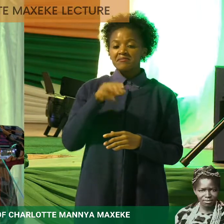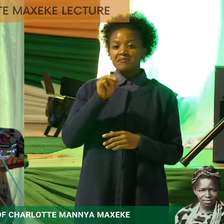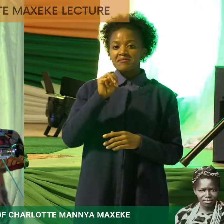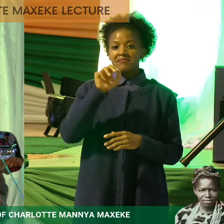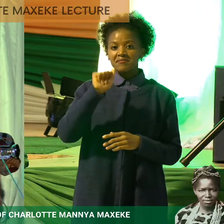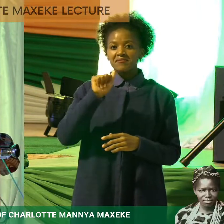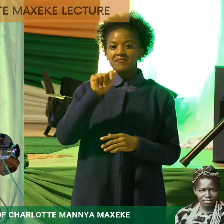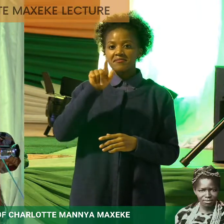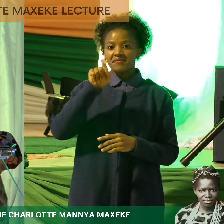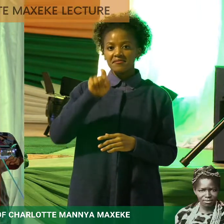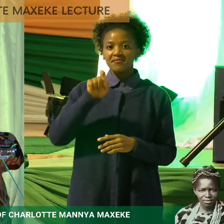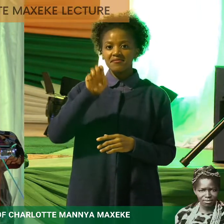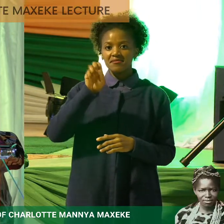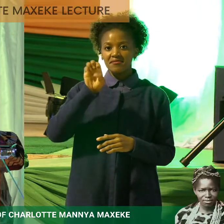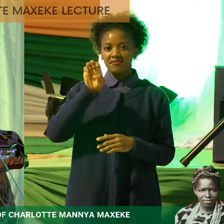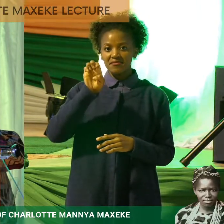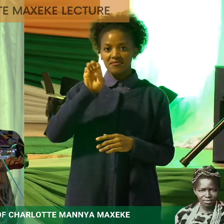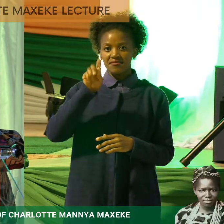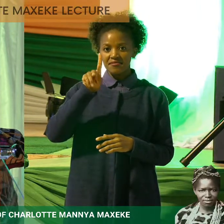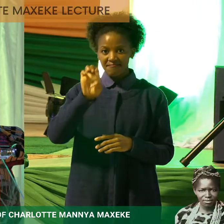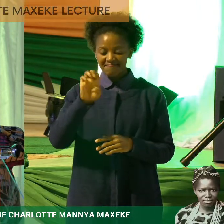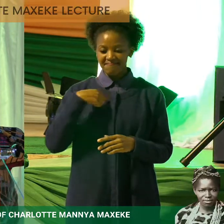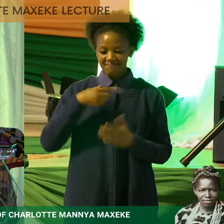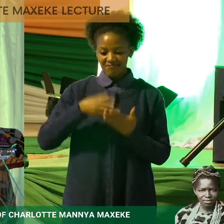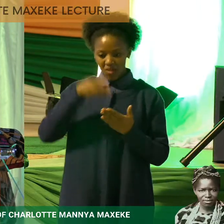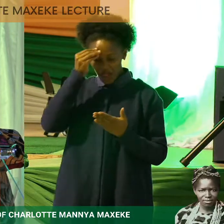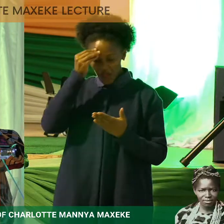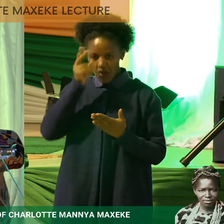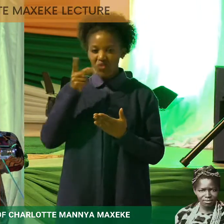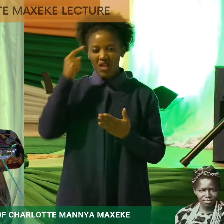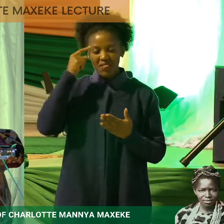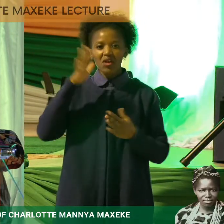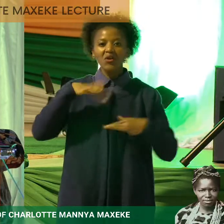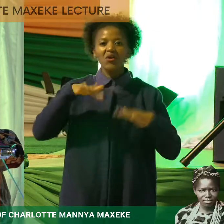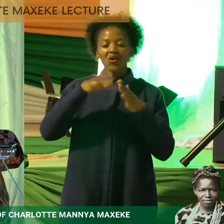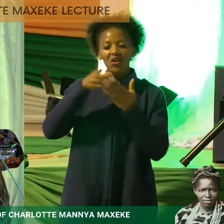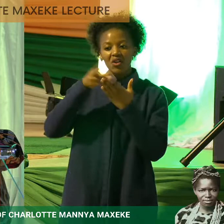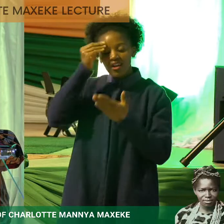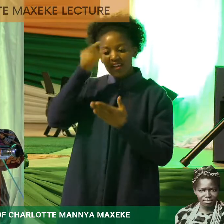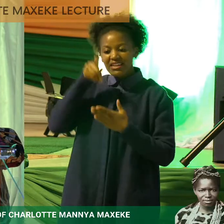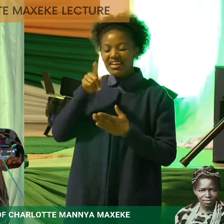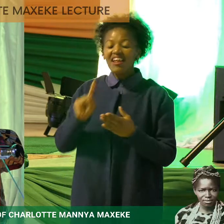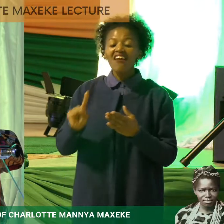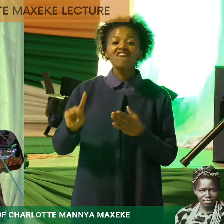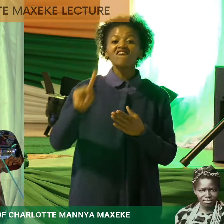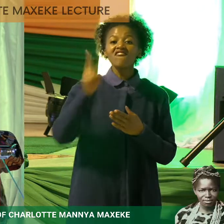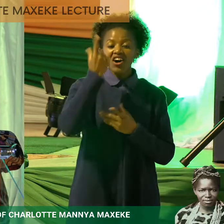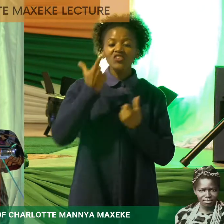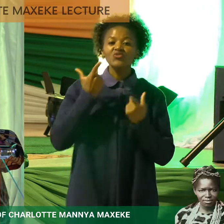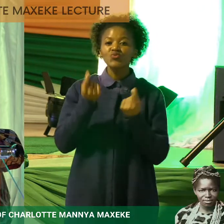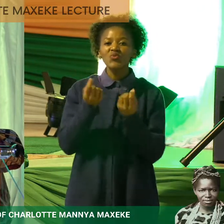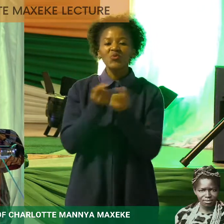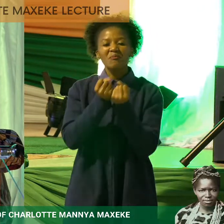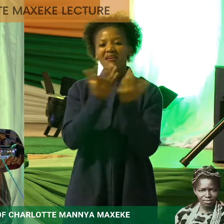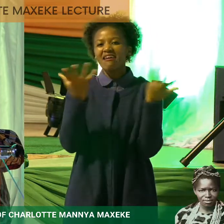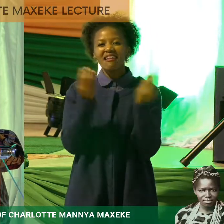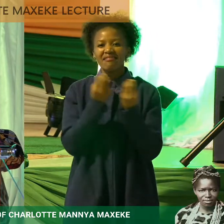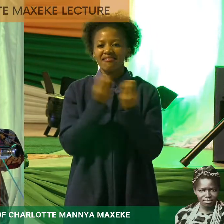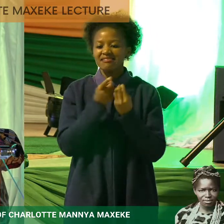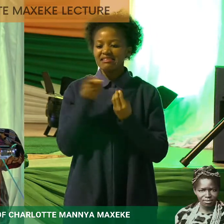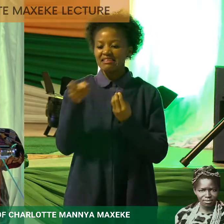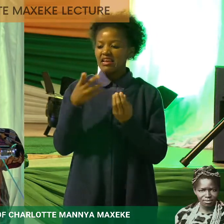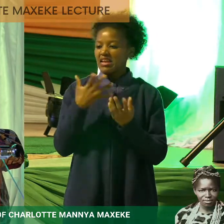and what I think we all have learned today, is that she was the first to do most things. She was a woman who was not